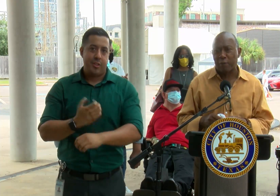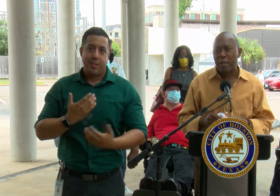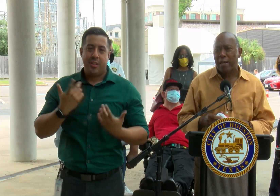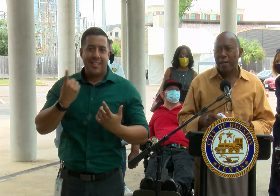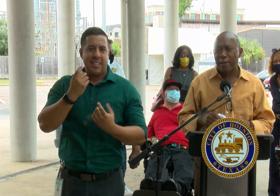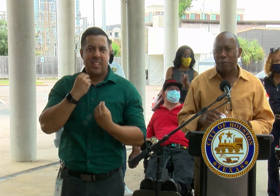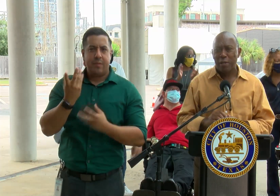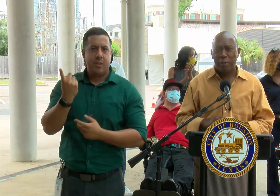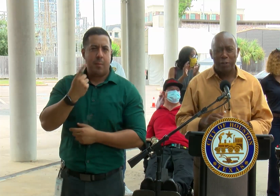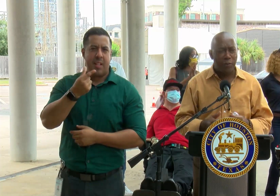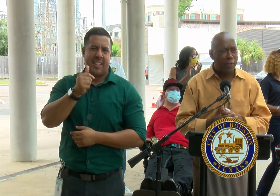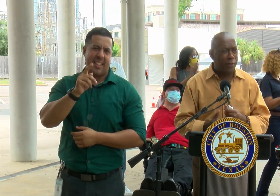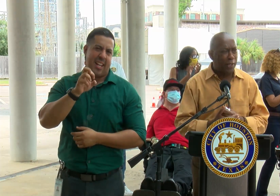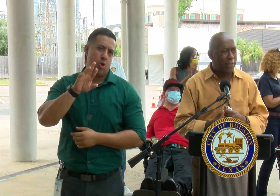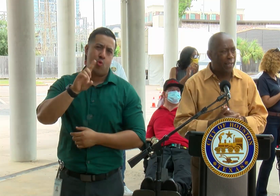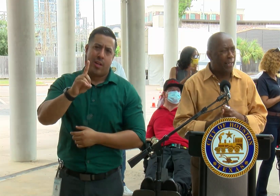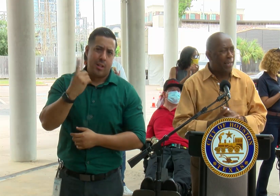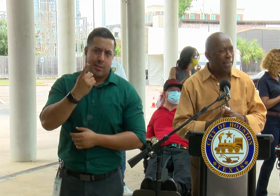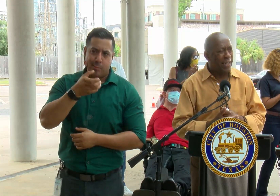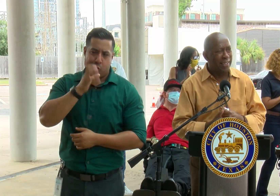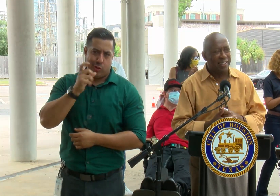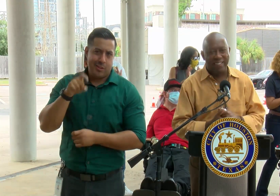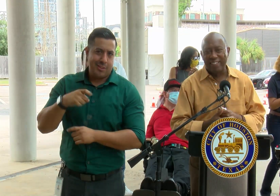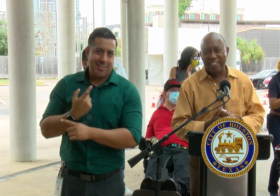or something. But incredible.